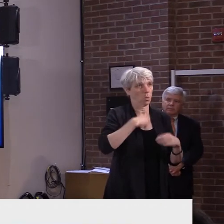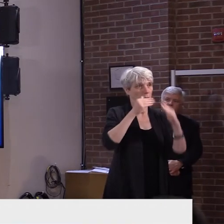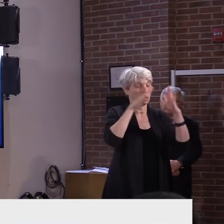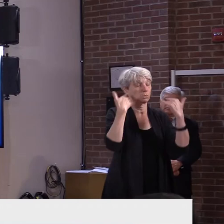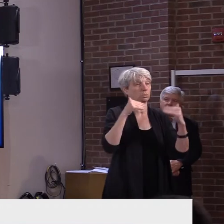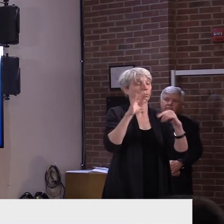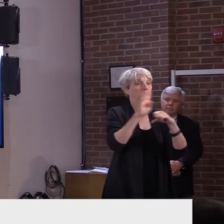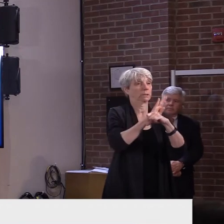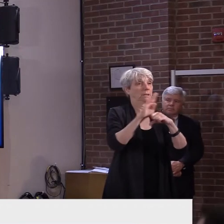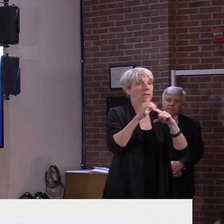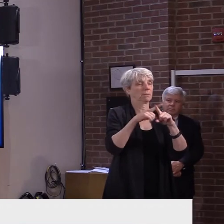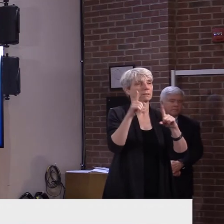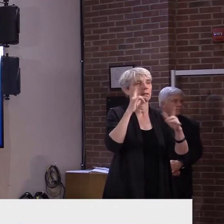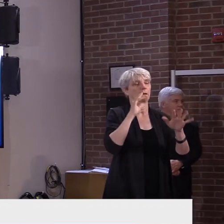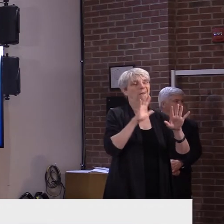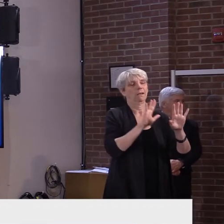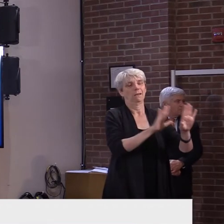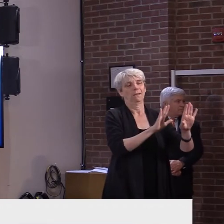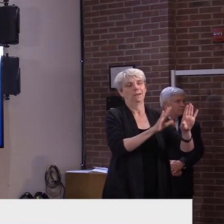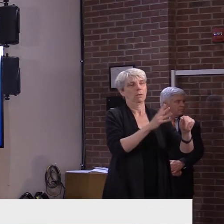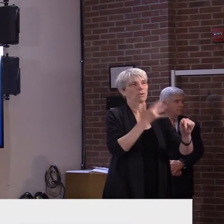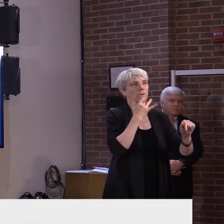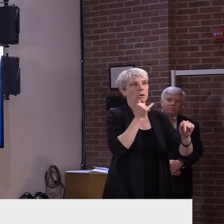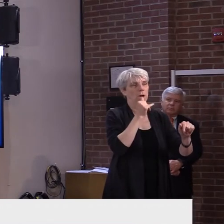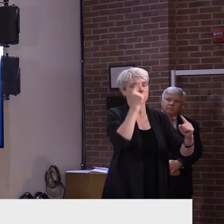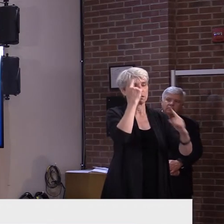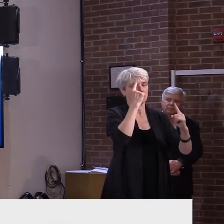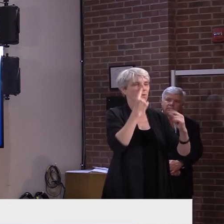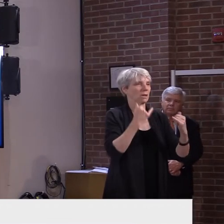believe it's something they want to deal with right now.